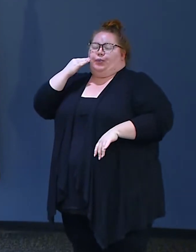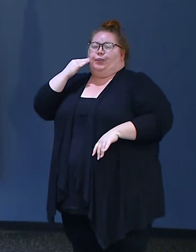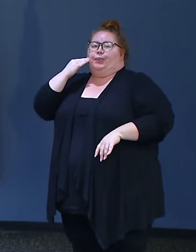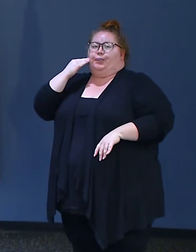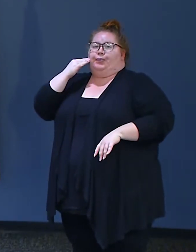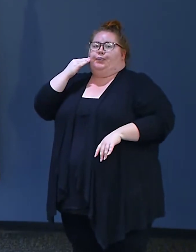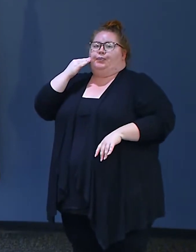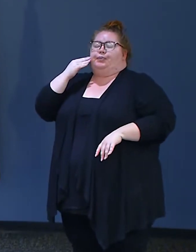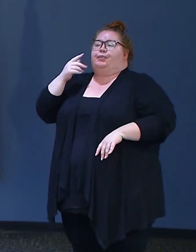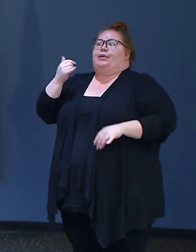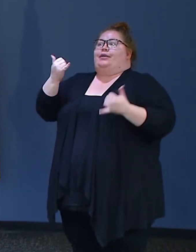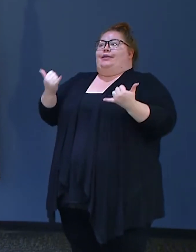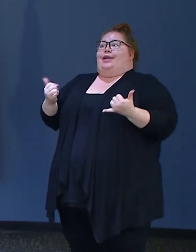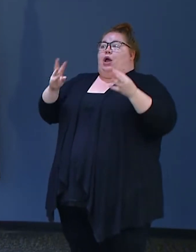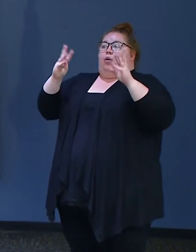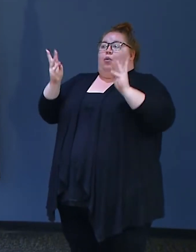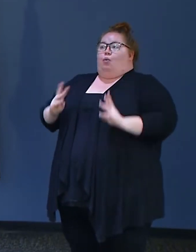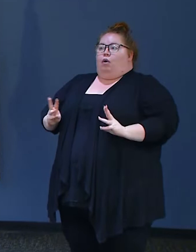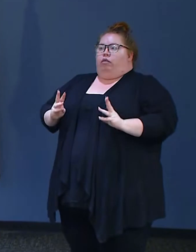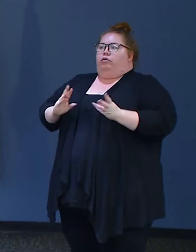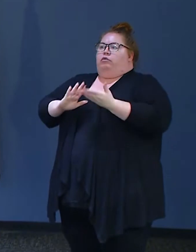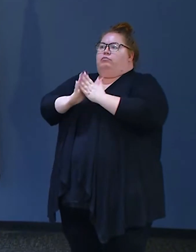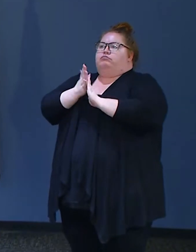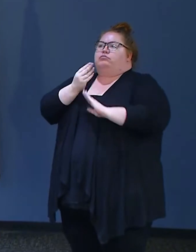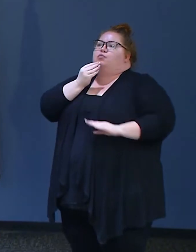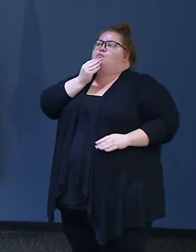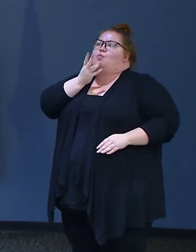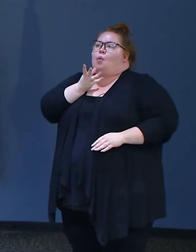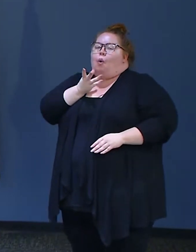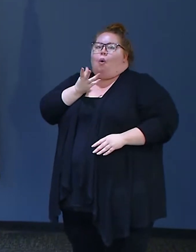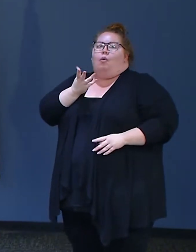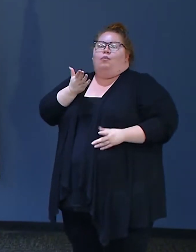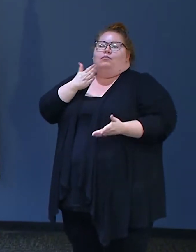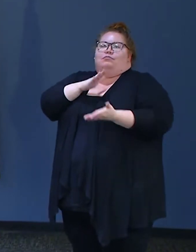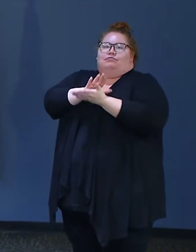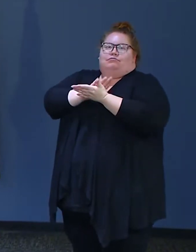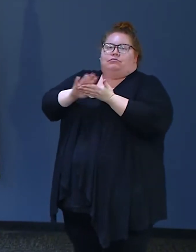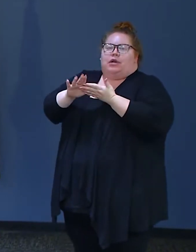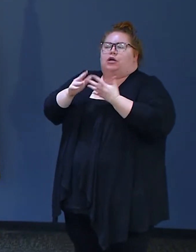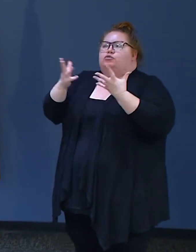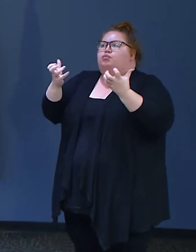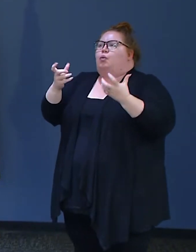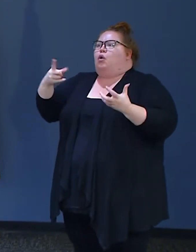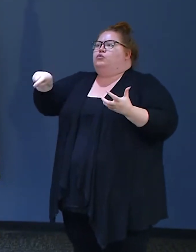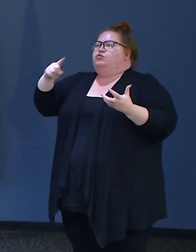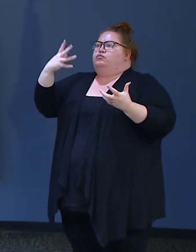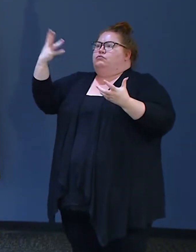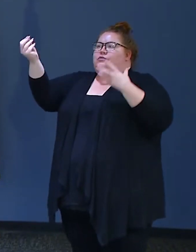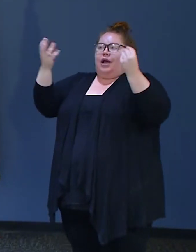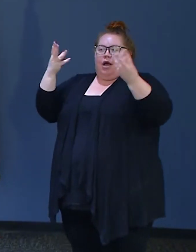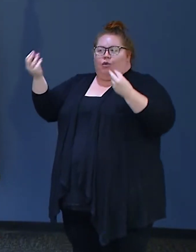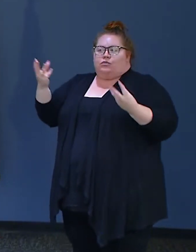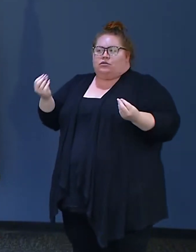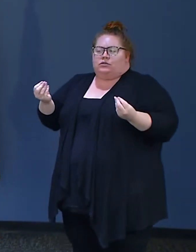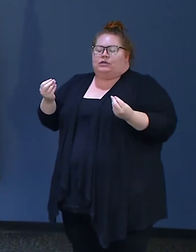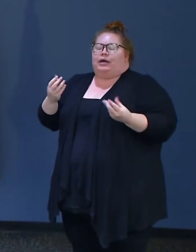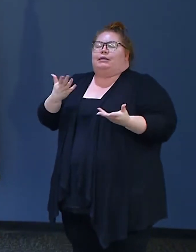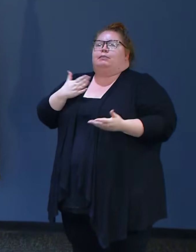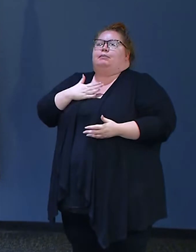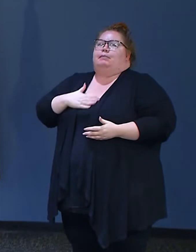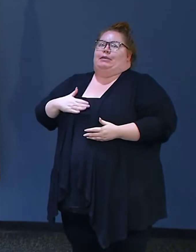know the weather is getting warmer. We want you to go outside. We just want you to practice social distancing when you